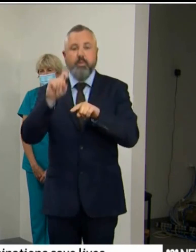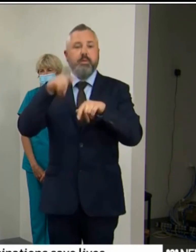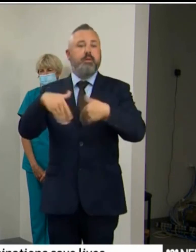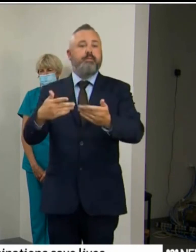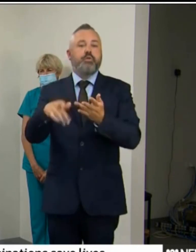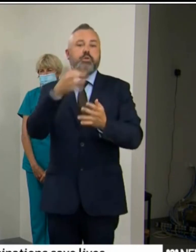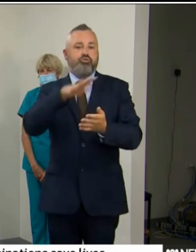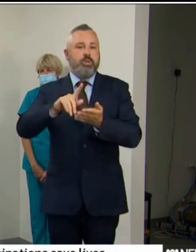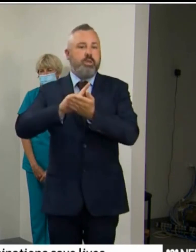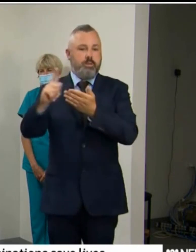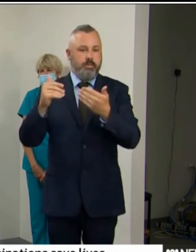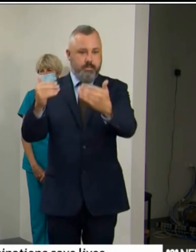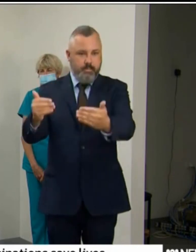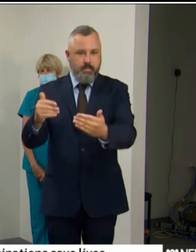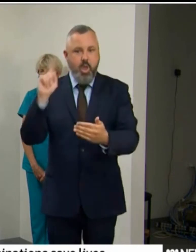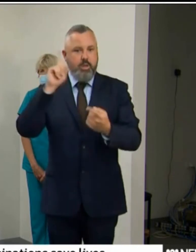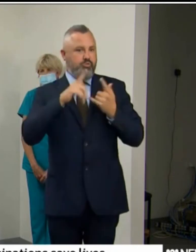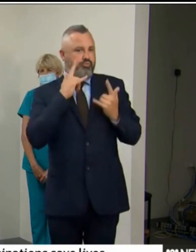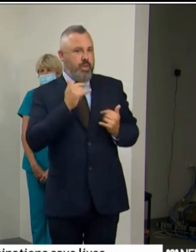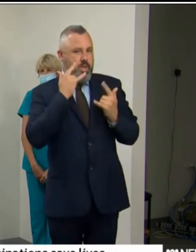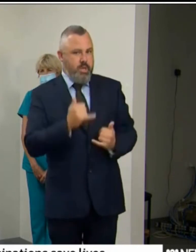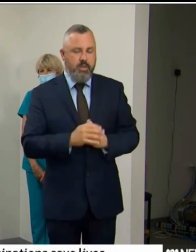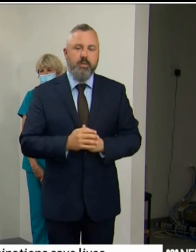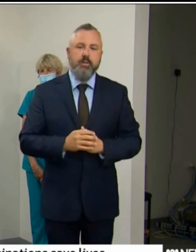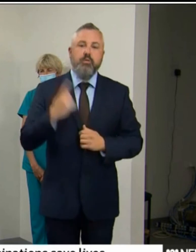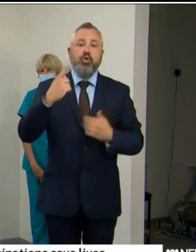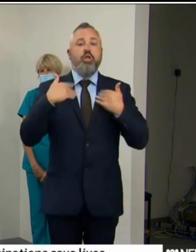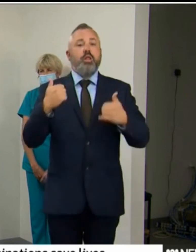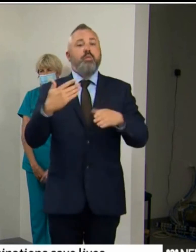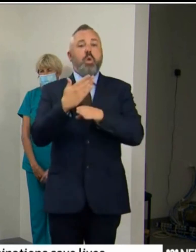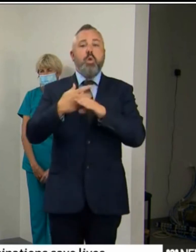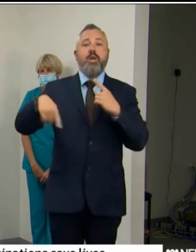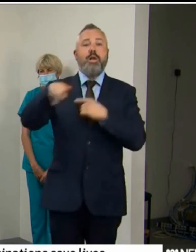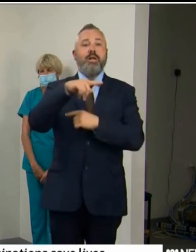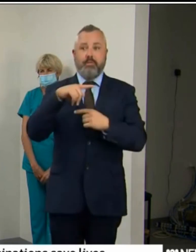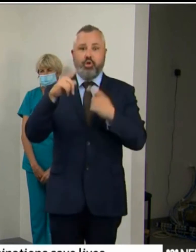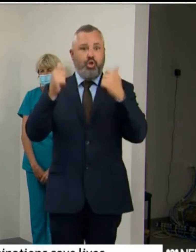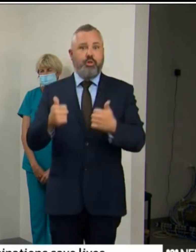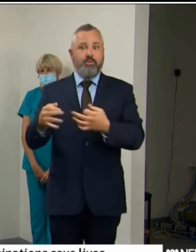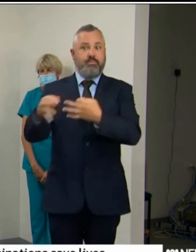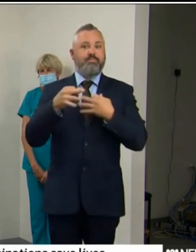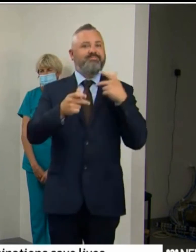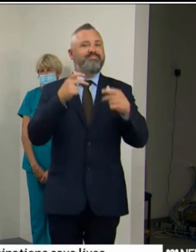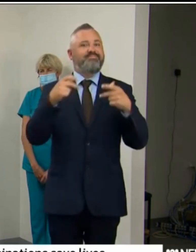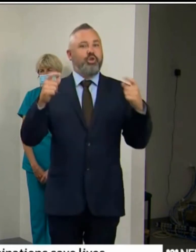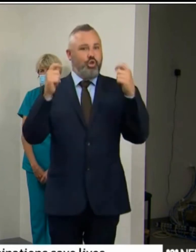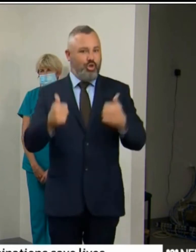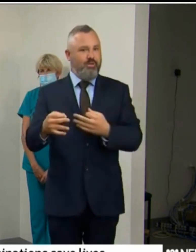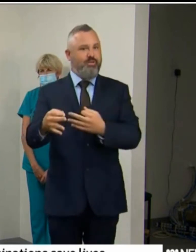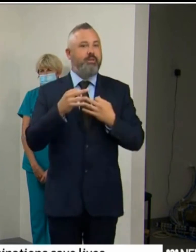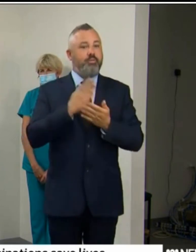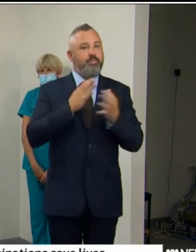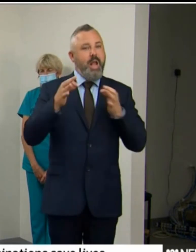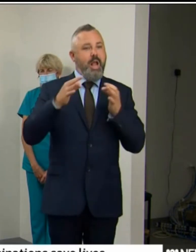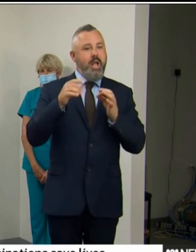health workers, the beauty of it is that we're starting to bring them forward ahead of schedule from 1B, and